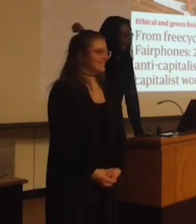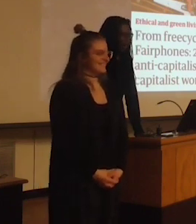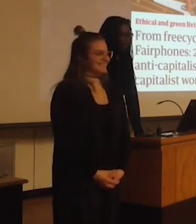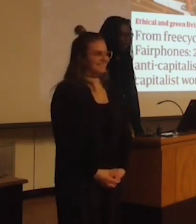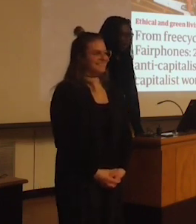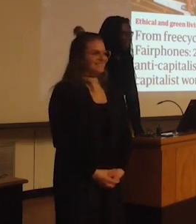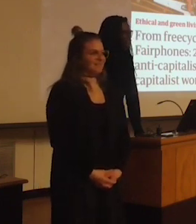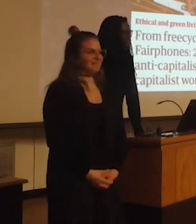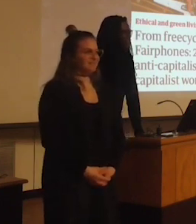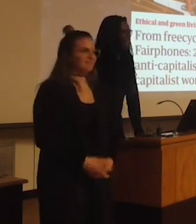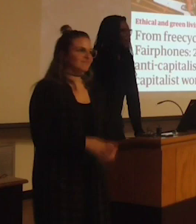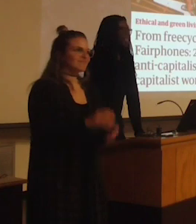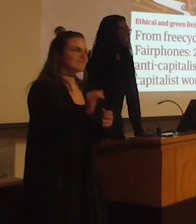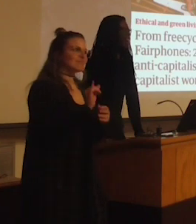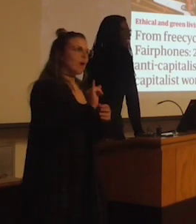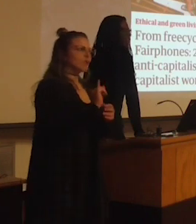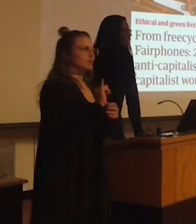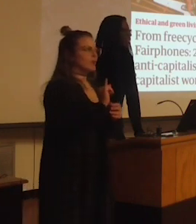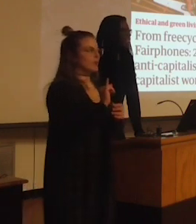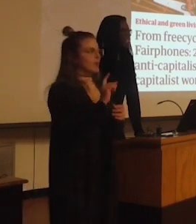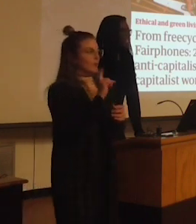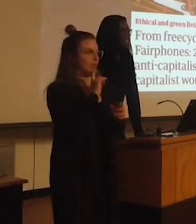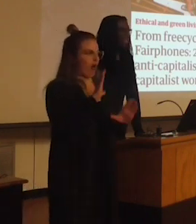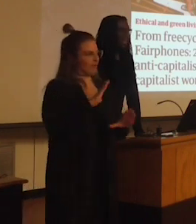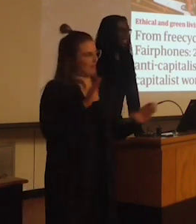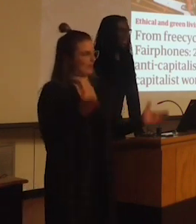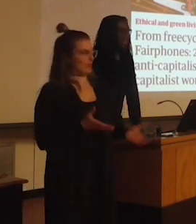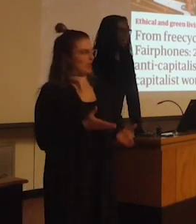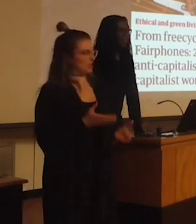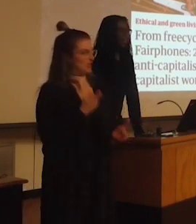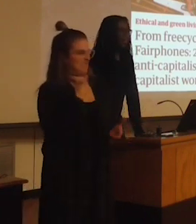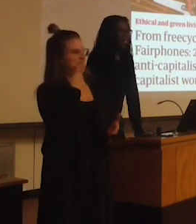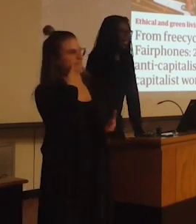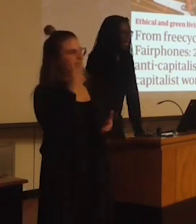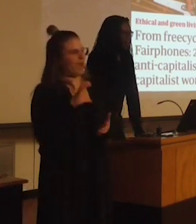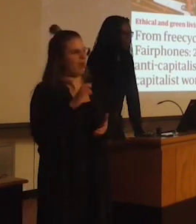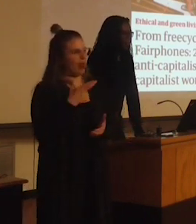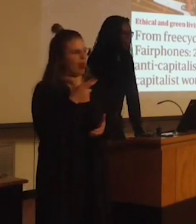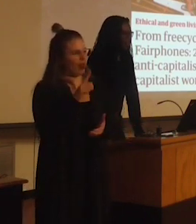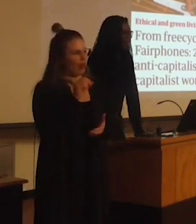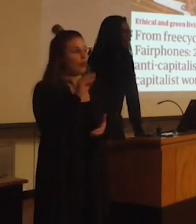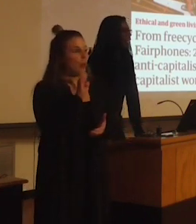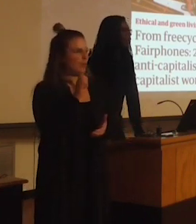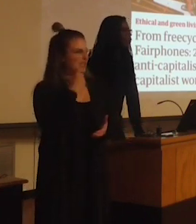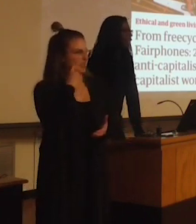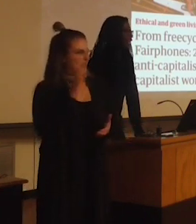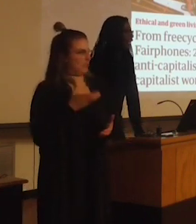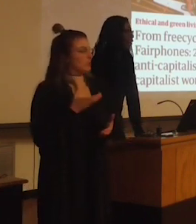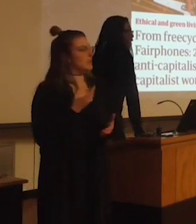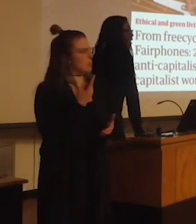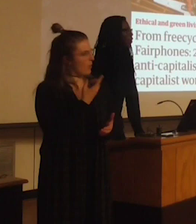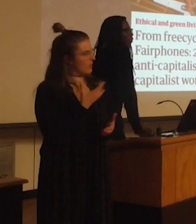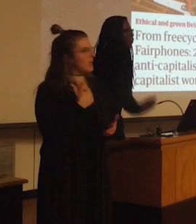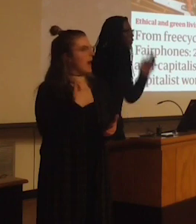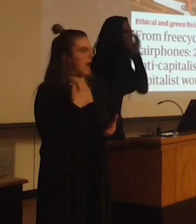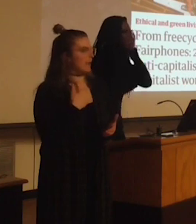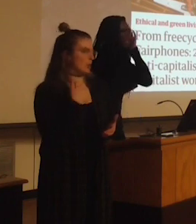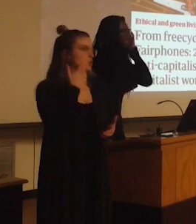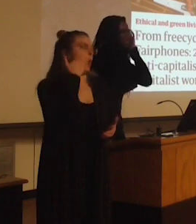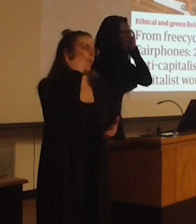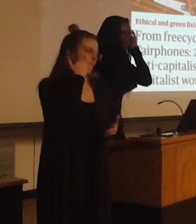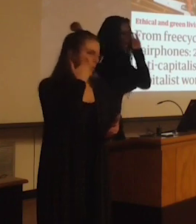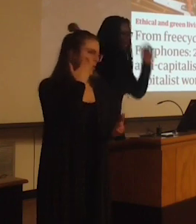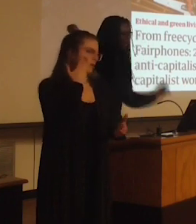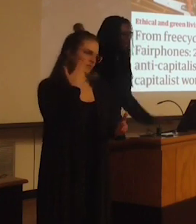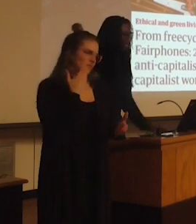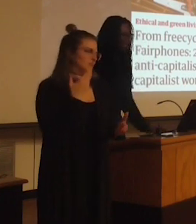So in addition to that really awesome introduction that, that Chloe just gave me, one of the things that I'm really commonly known for